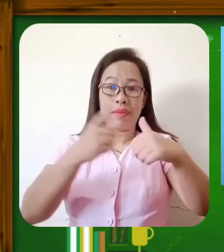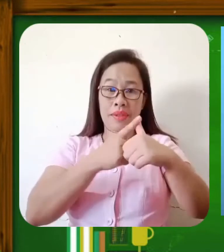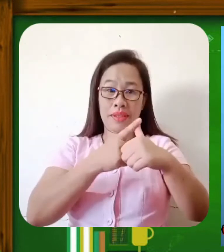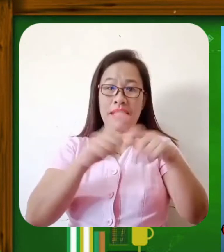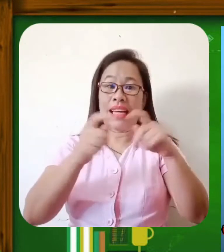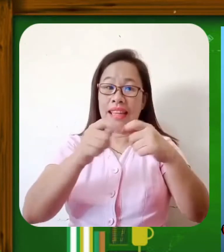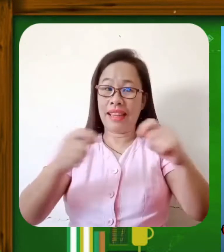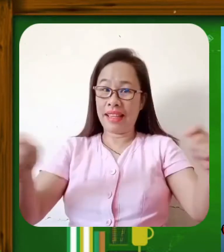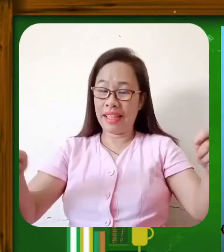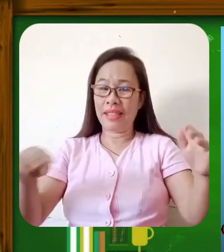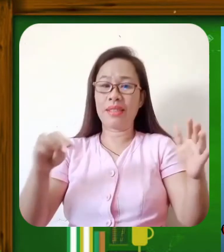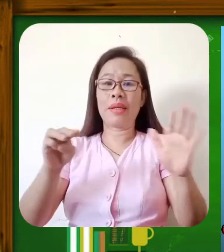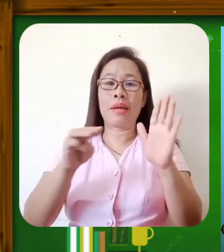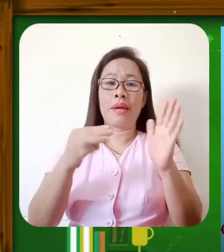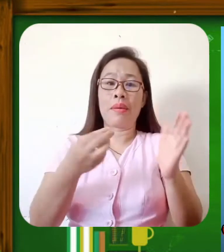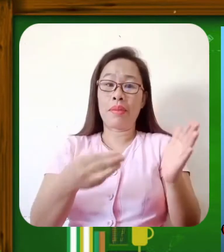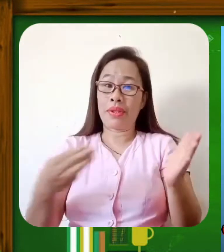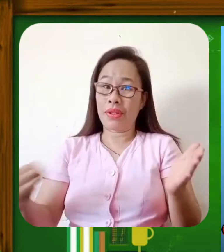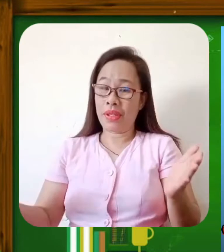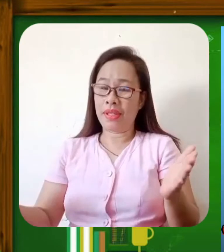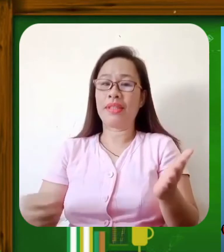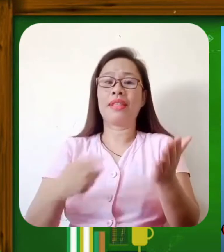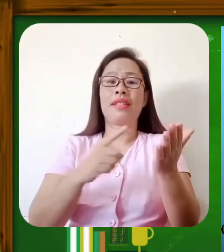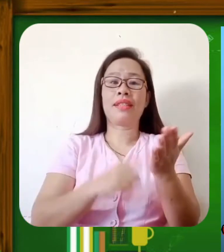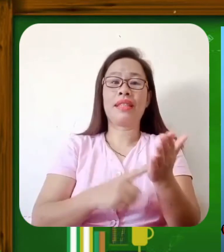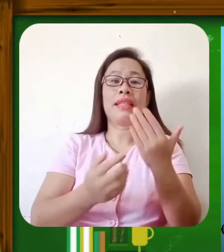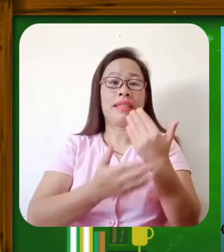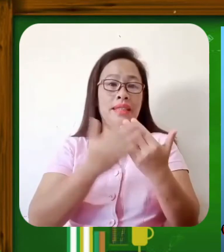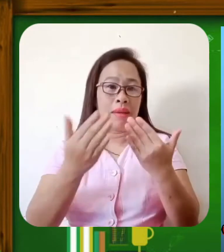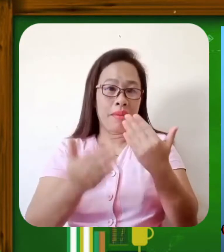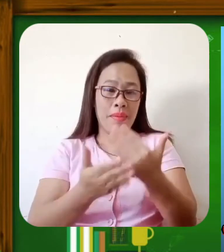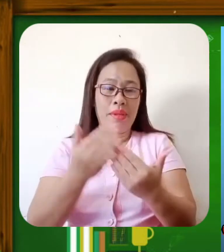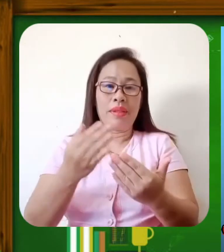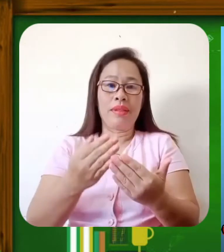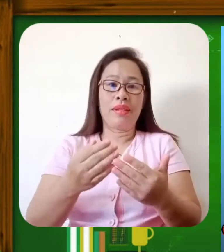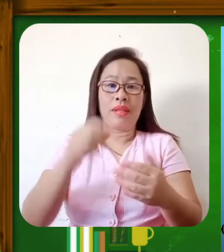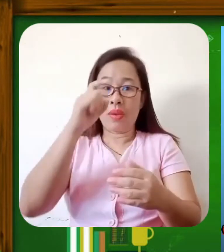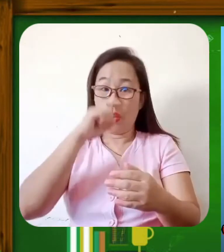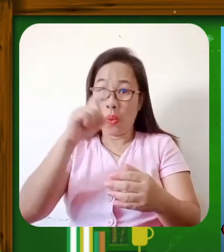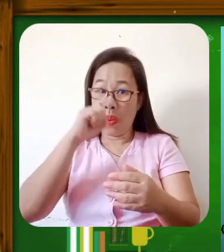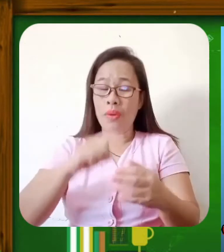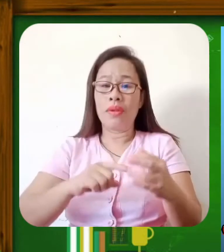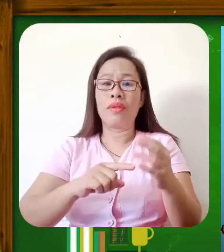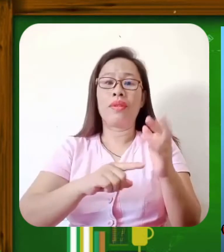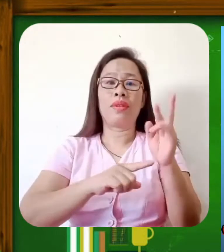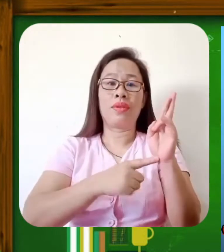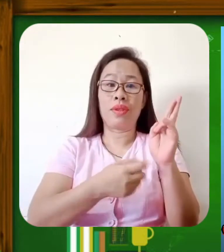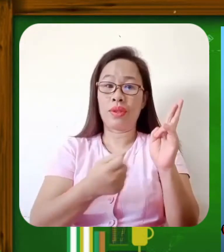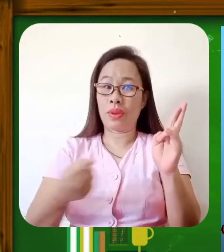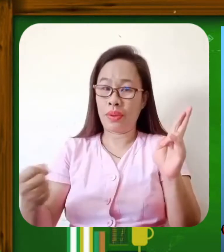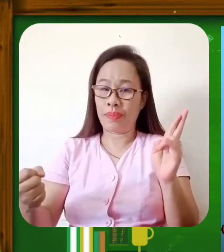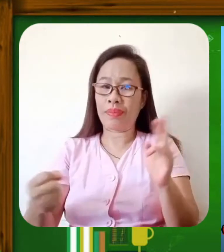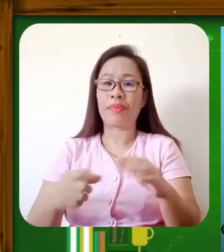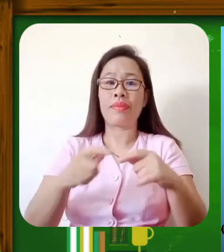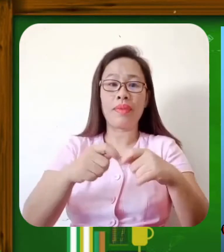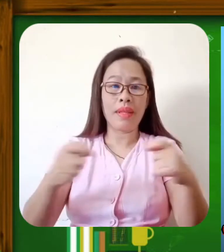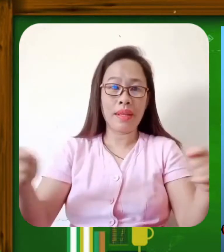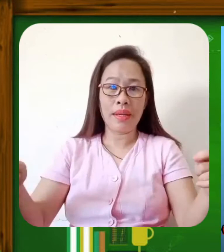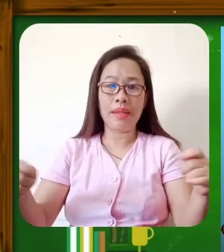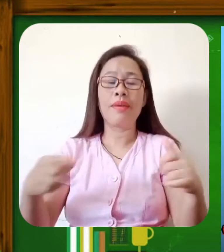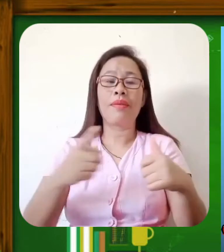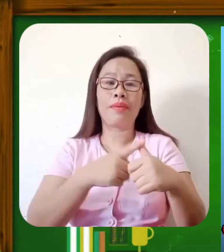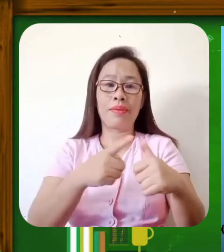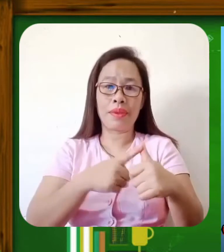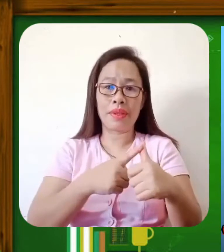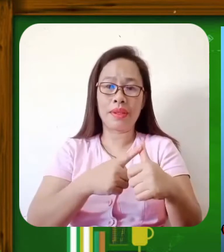First is the text materials. It is the simplest and oldest resource. Text is still the primary